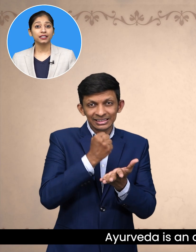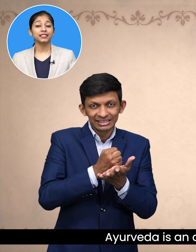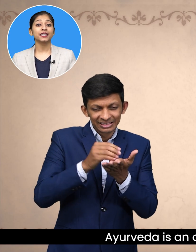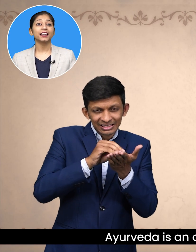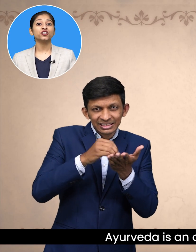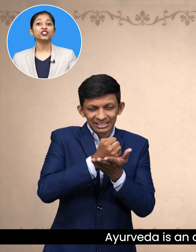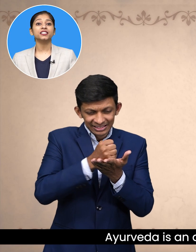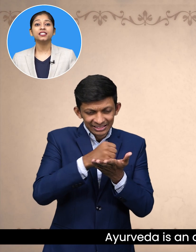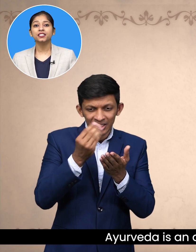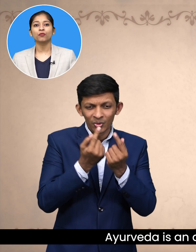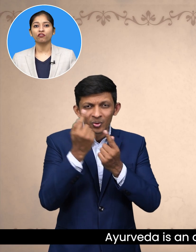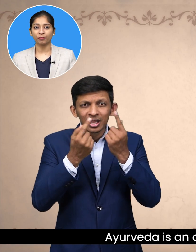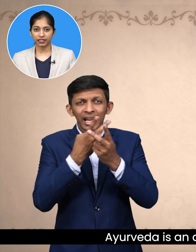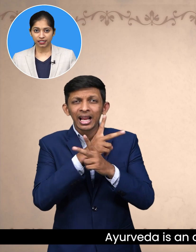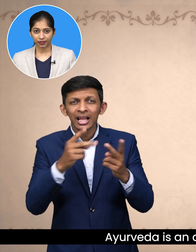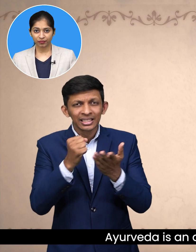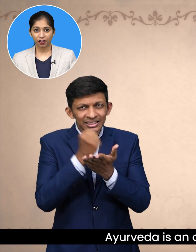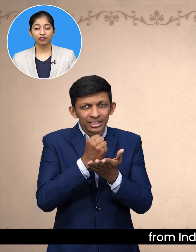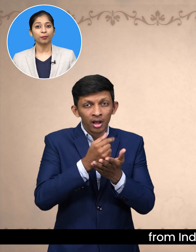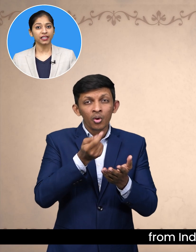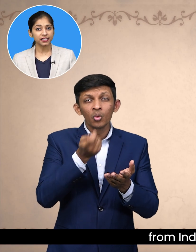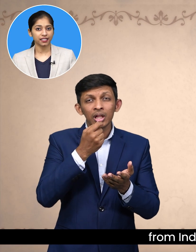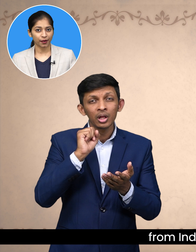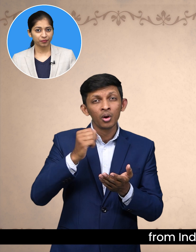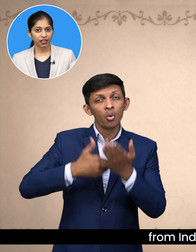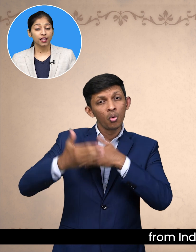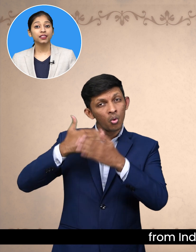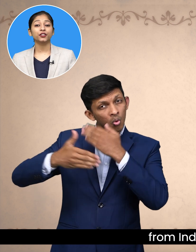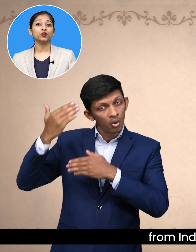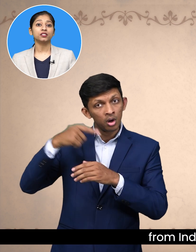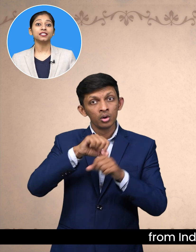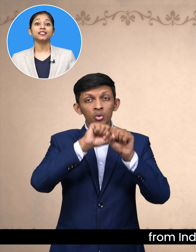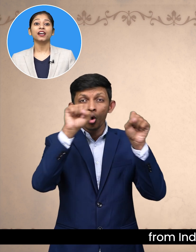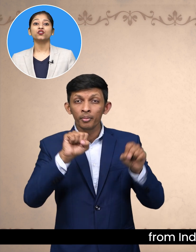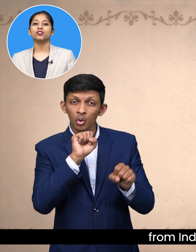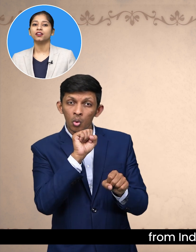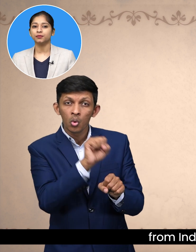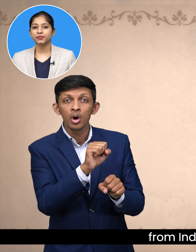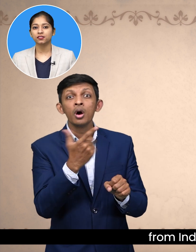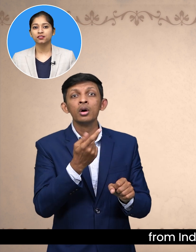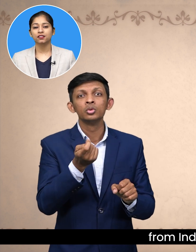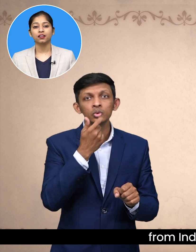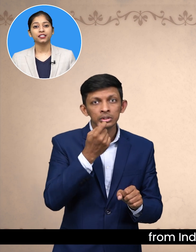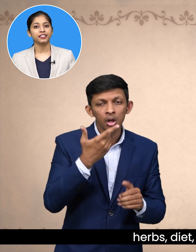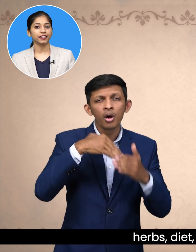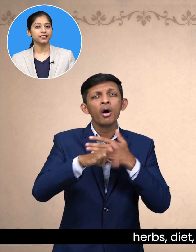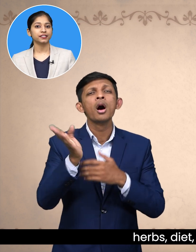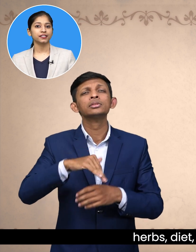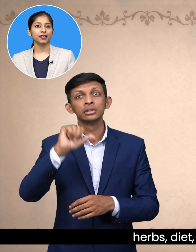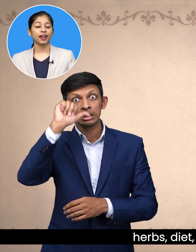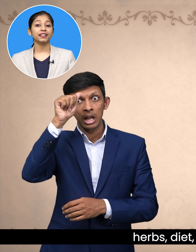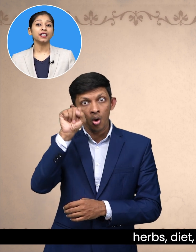Ayurveda is an ancient system of medicine from India that uses natural herbs,